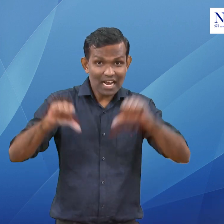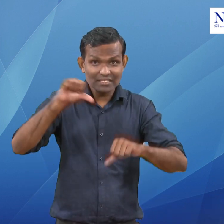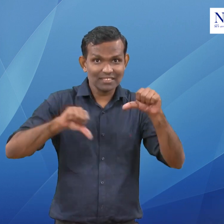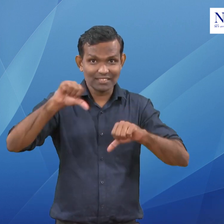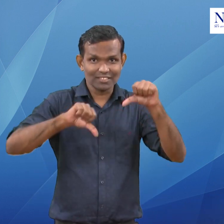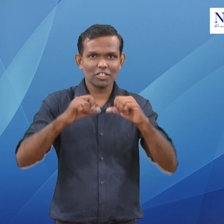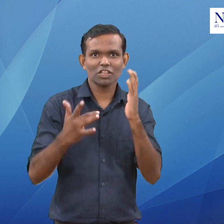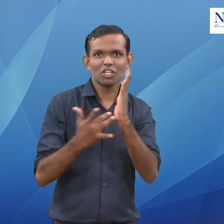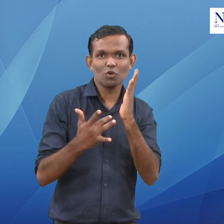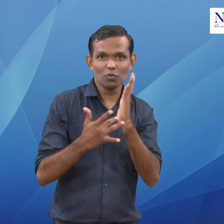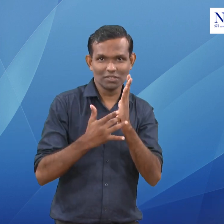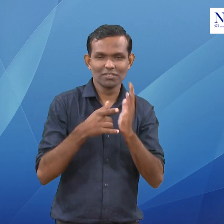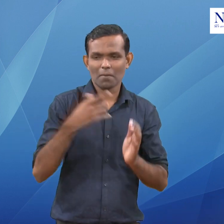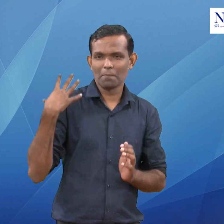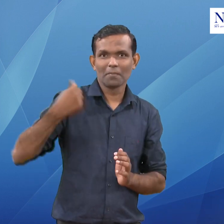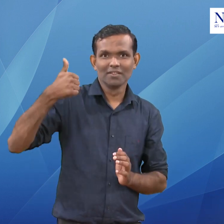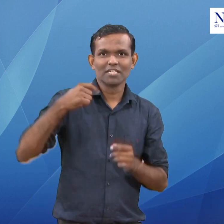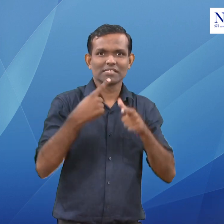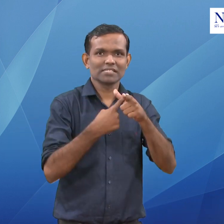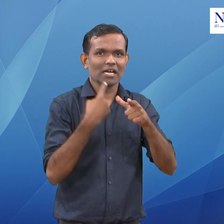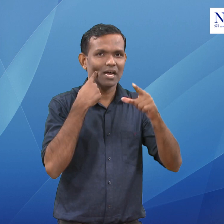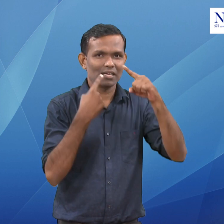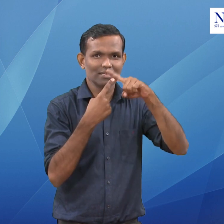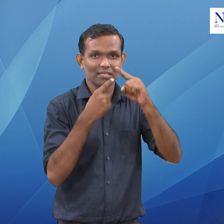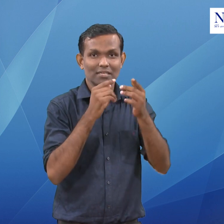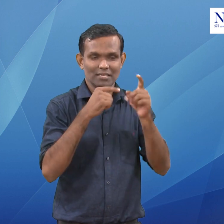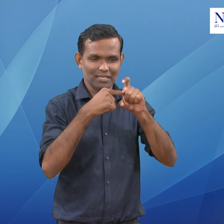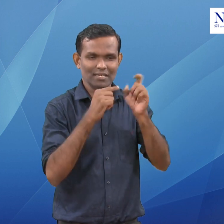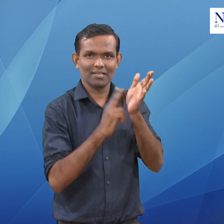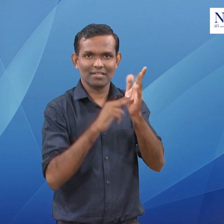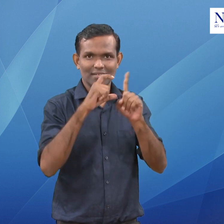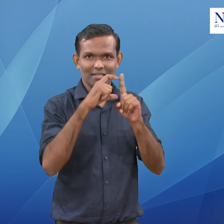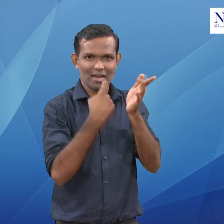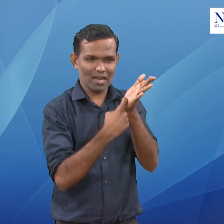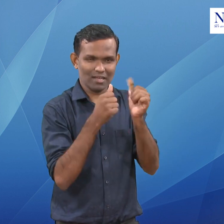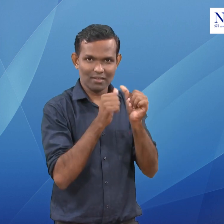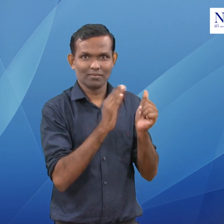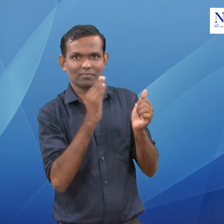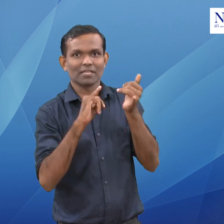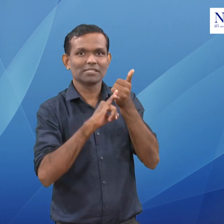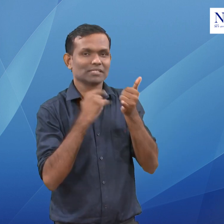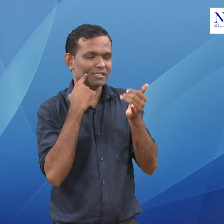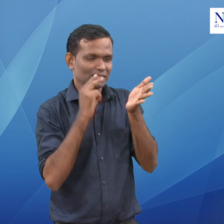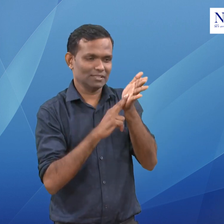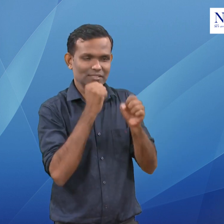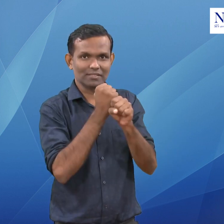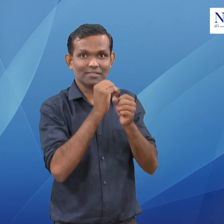Jitendra Singh, Minister for Space, Science and Technology, announced that the Indian Space Research Organisation (ISRO) will execute